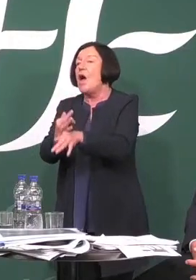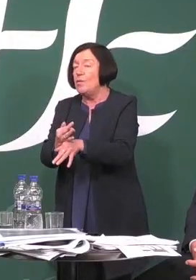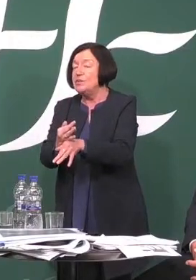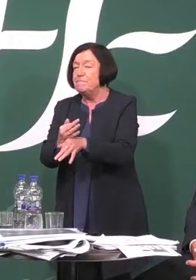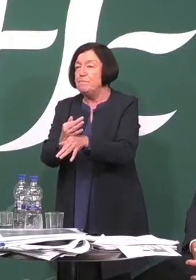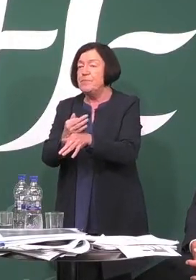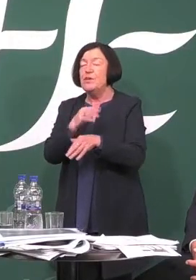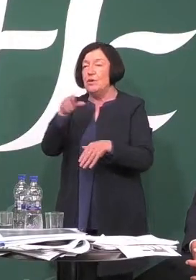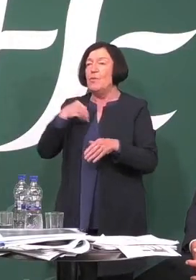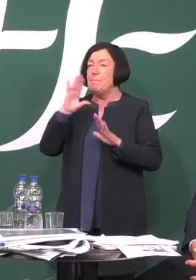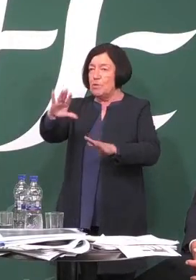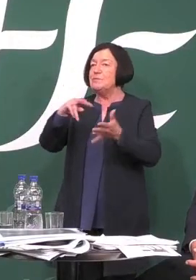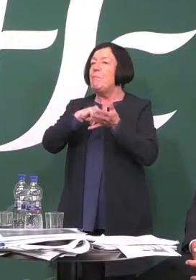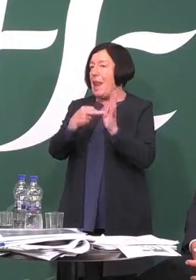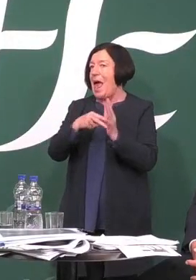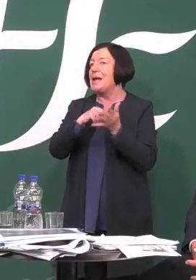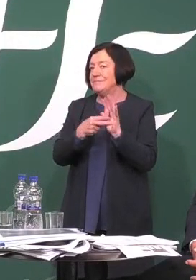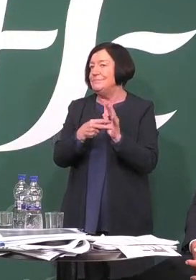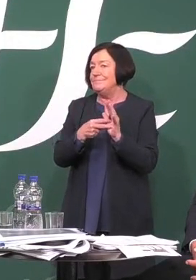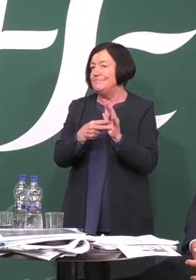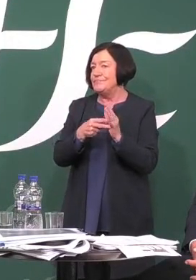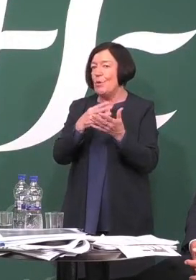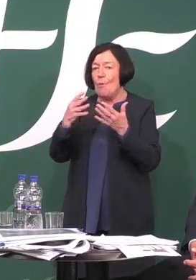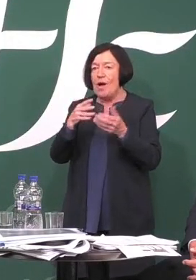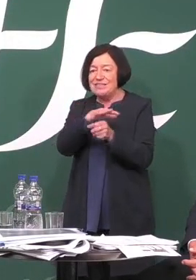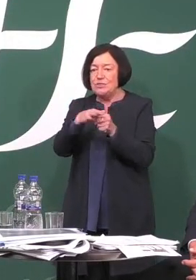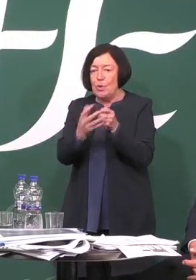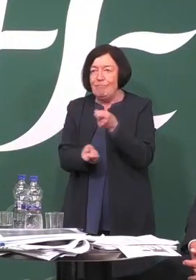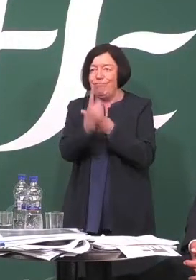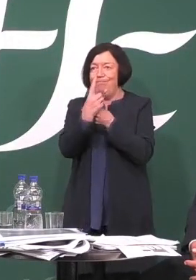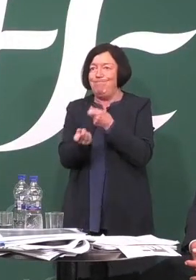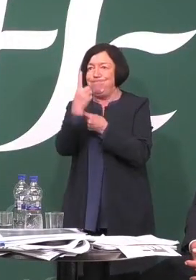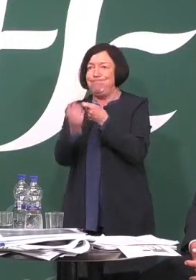through. But we have to plan, I suppose, around the scenarios that might emerge out of that.